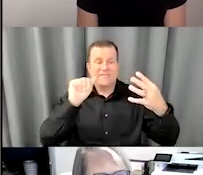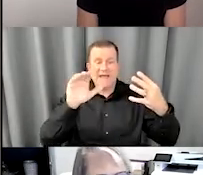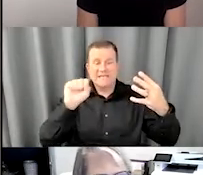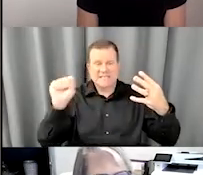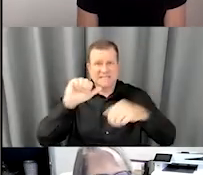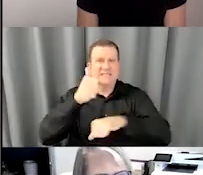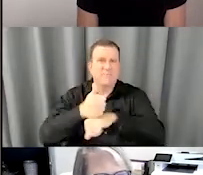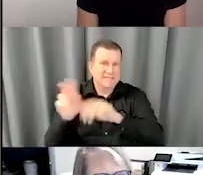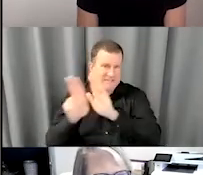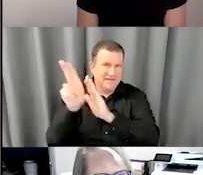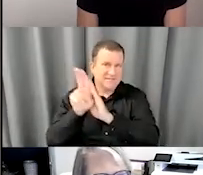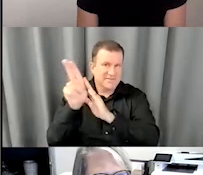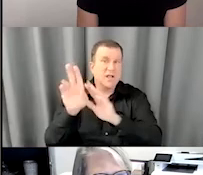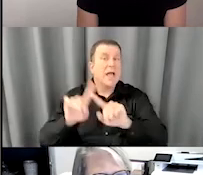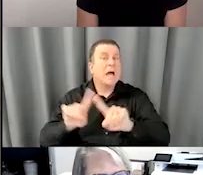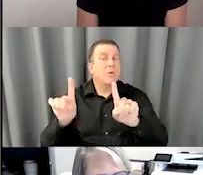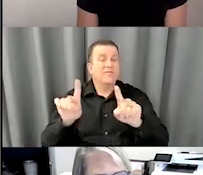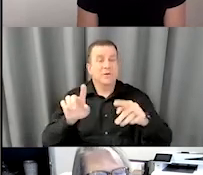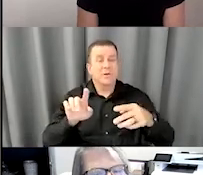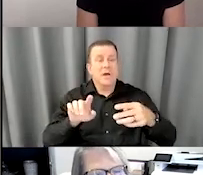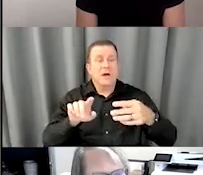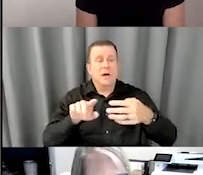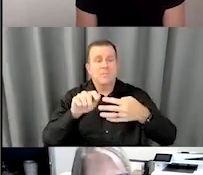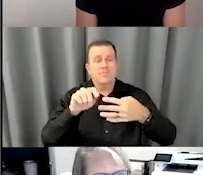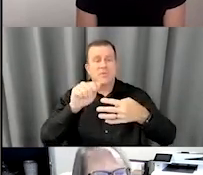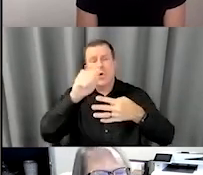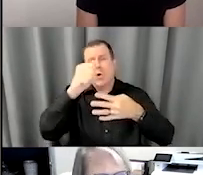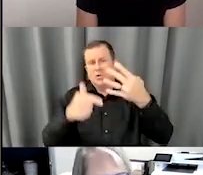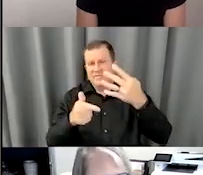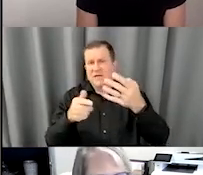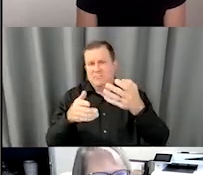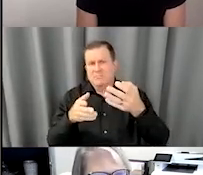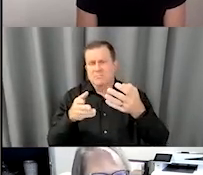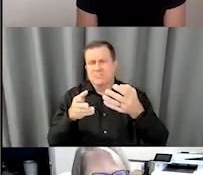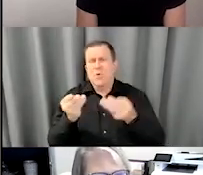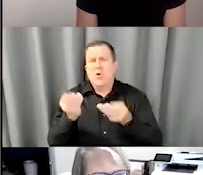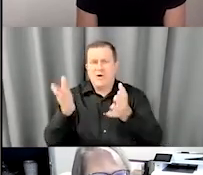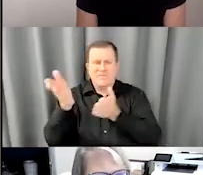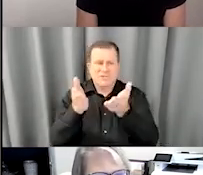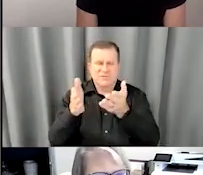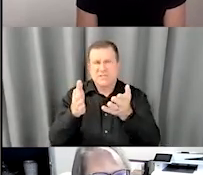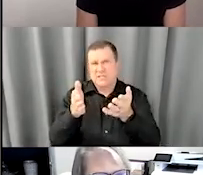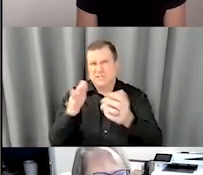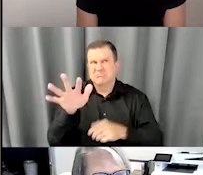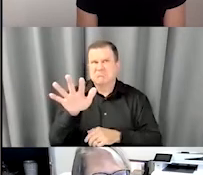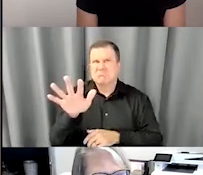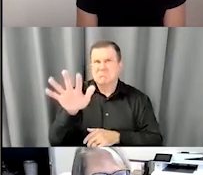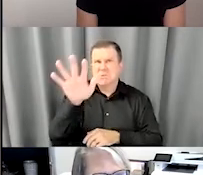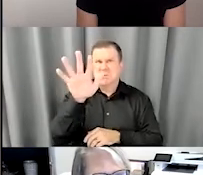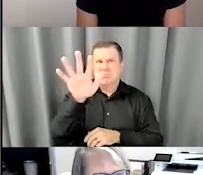And Deaf Access is based in Huntsville. However, all of them offer